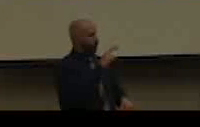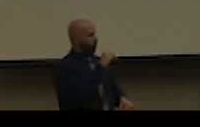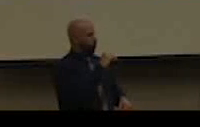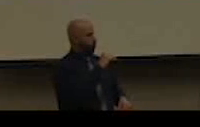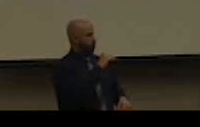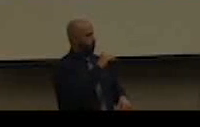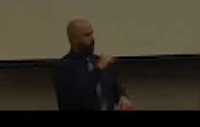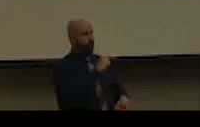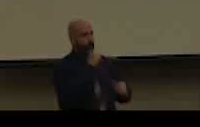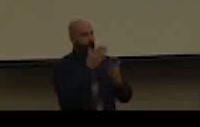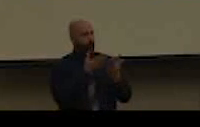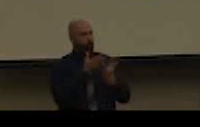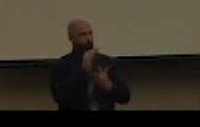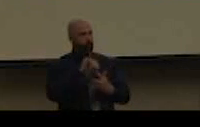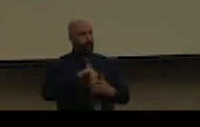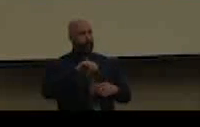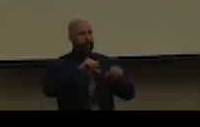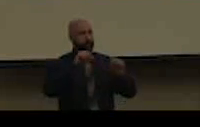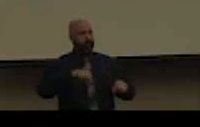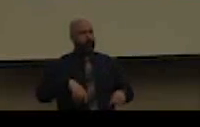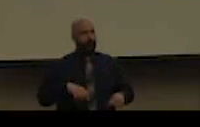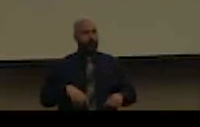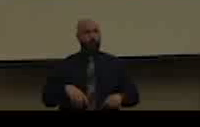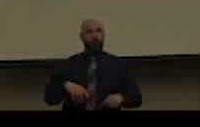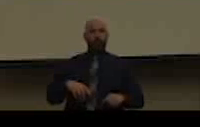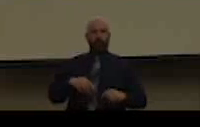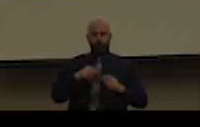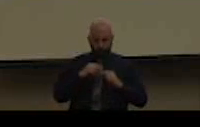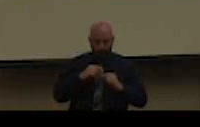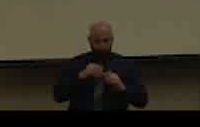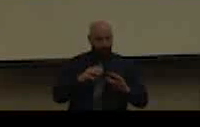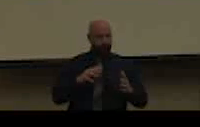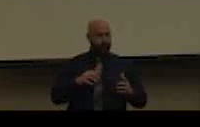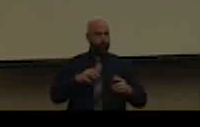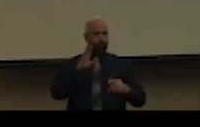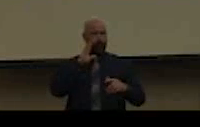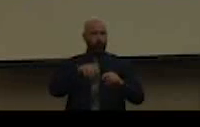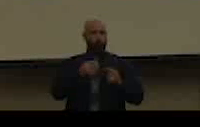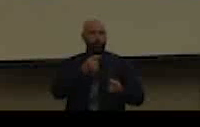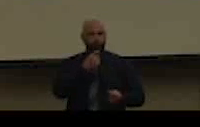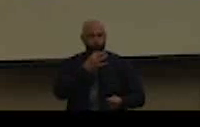I'm just going to use a different microphone, so I'm going to break that one by the end, y'all.